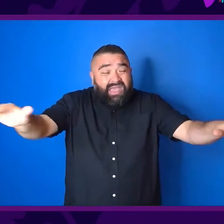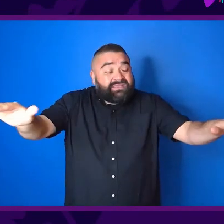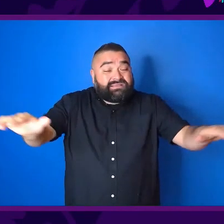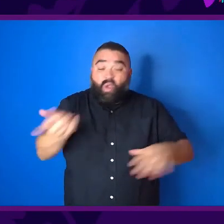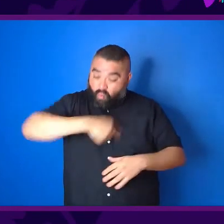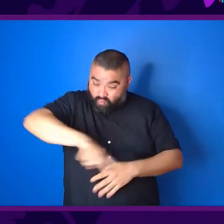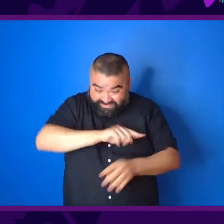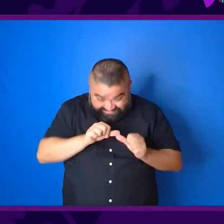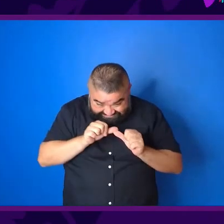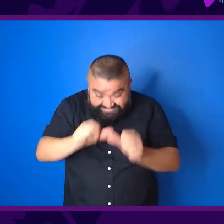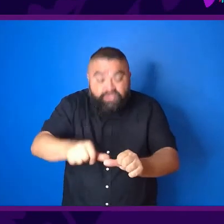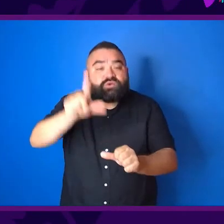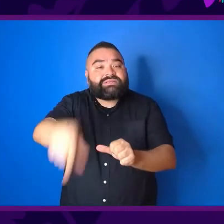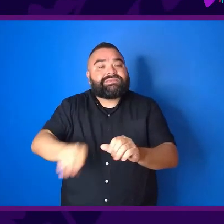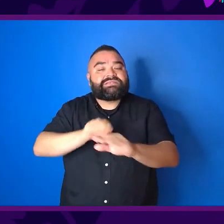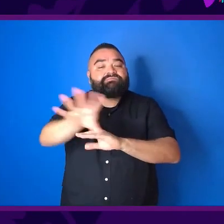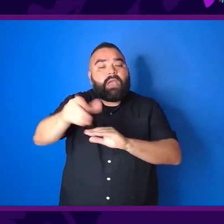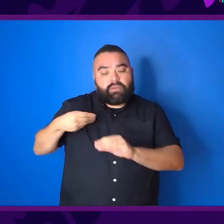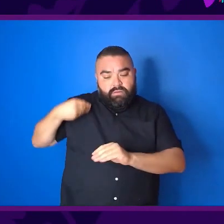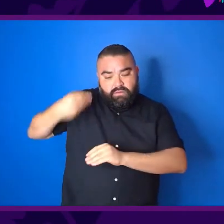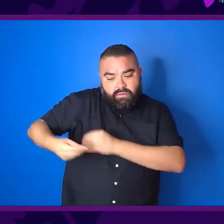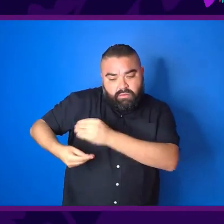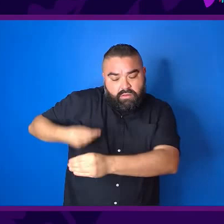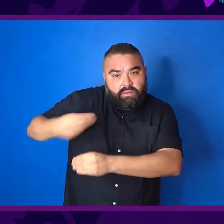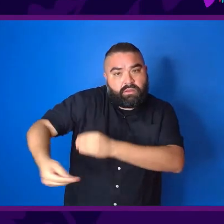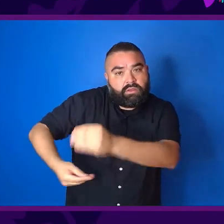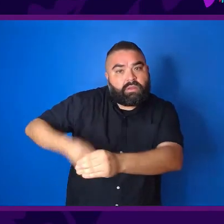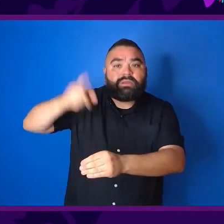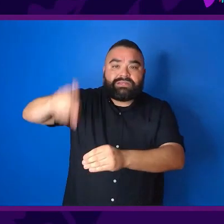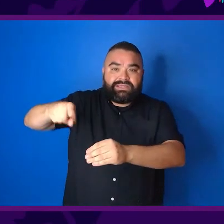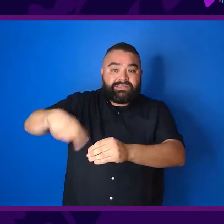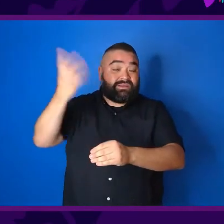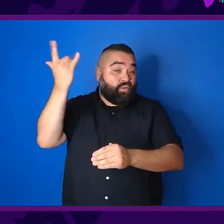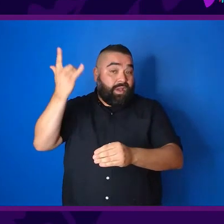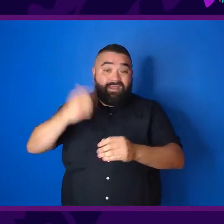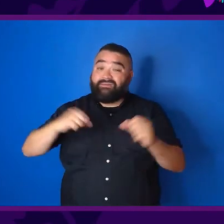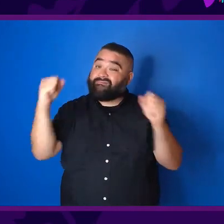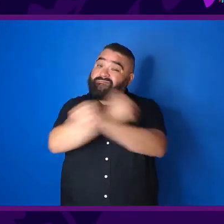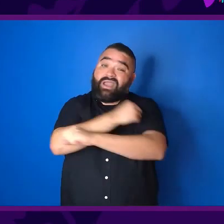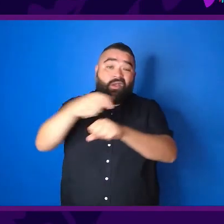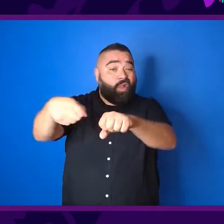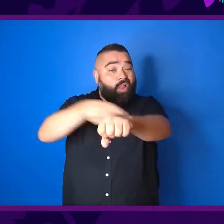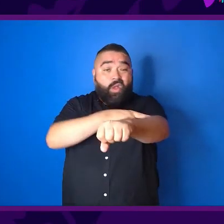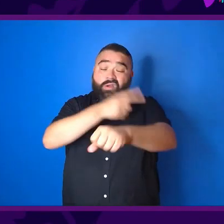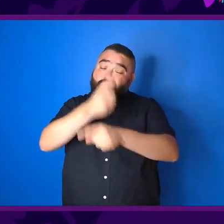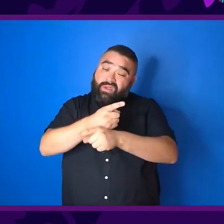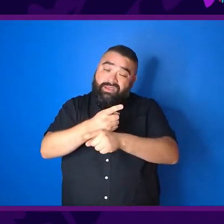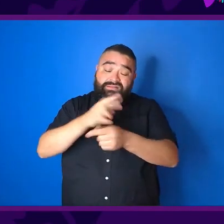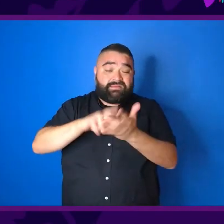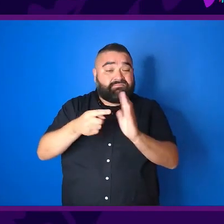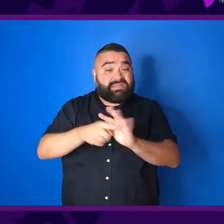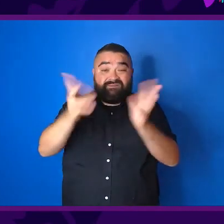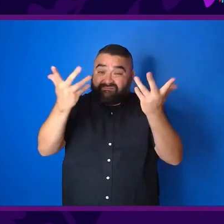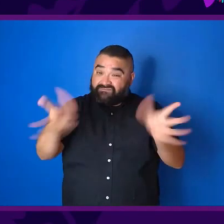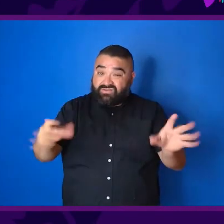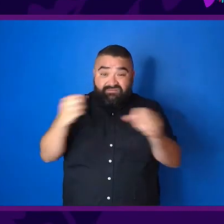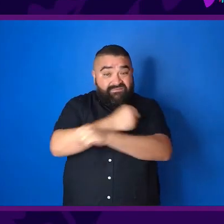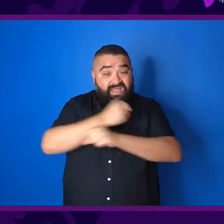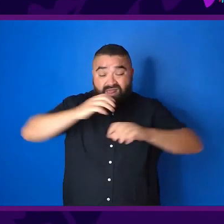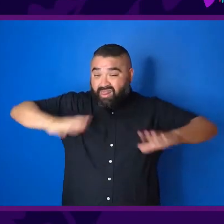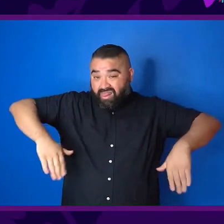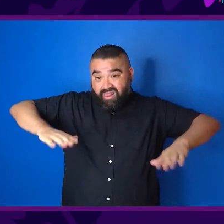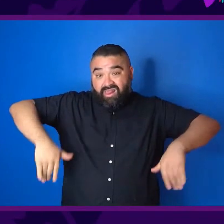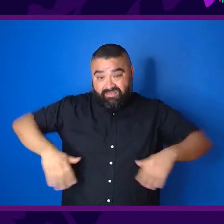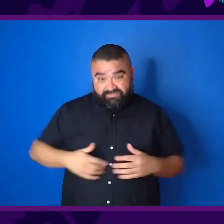the next generations because the fight is long and the fight is not over. Well, here's a question, Eva,